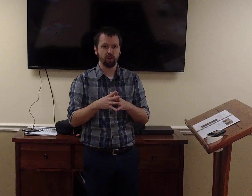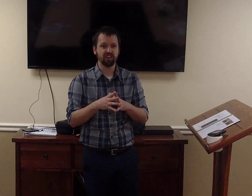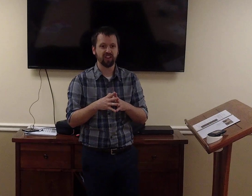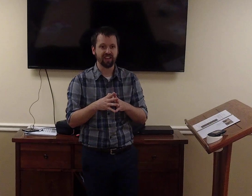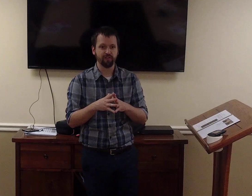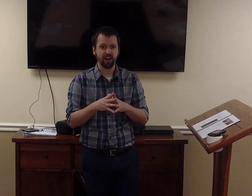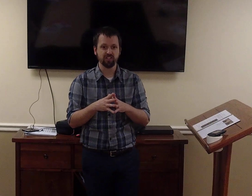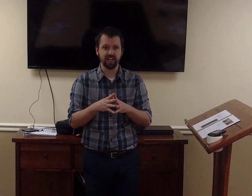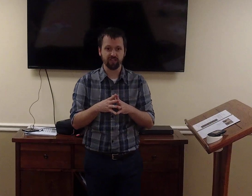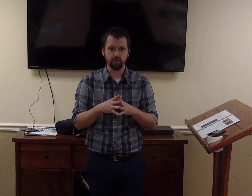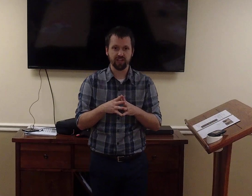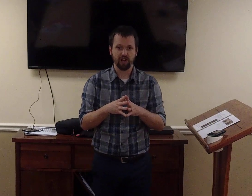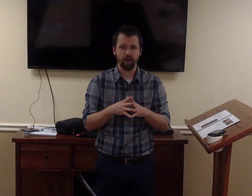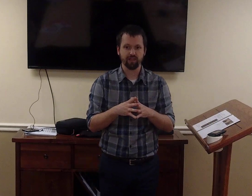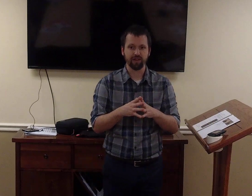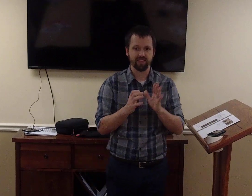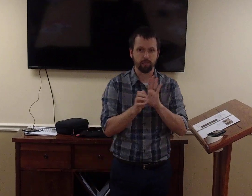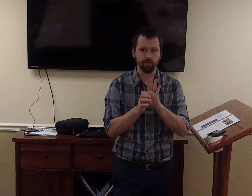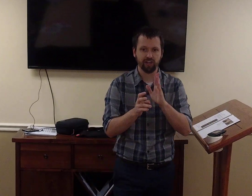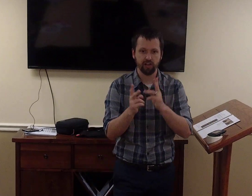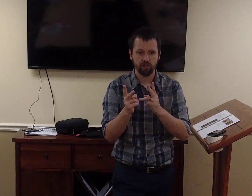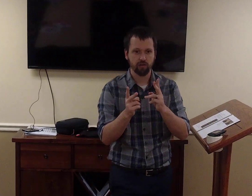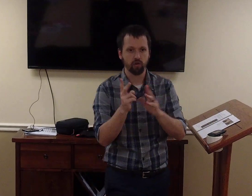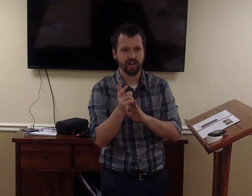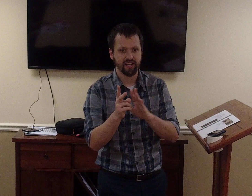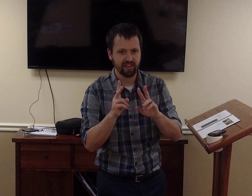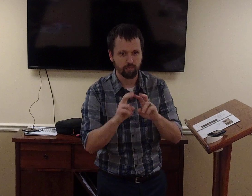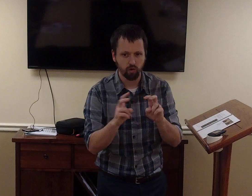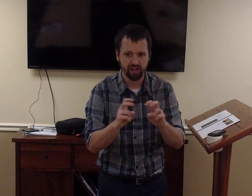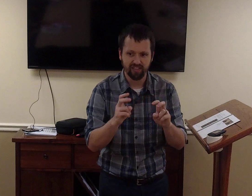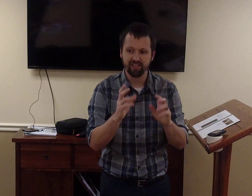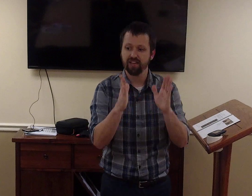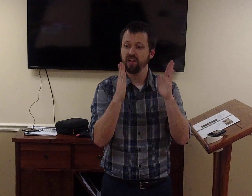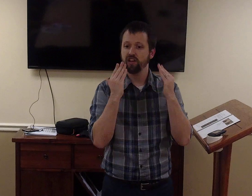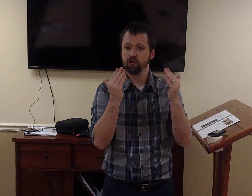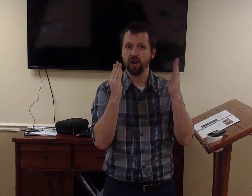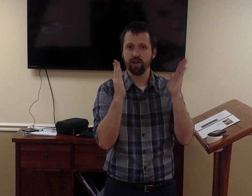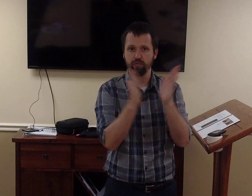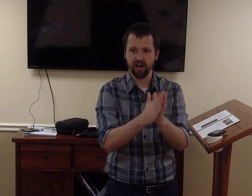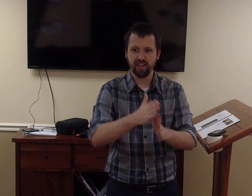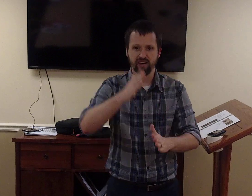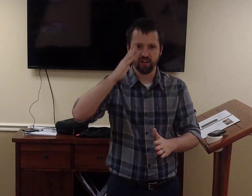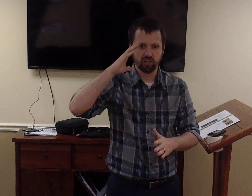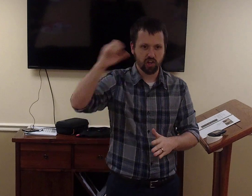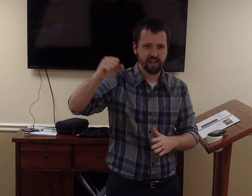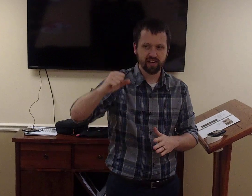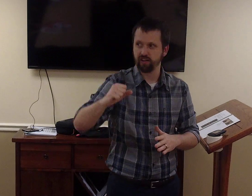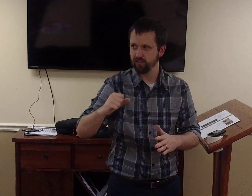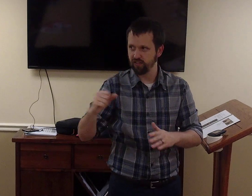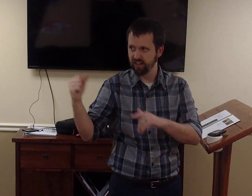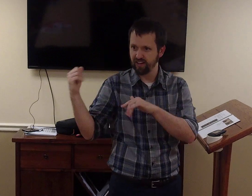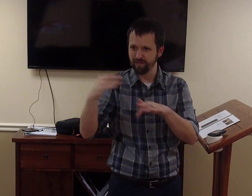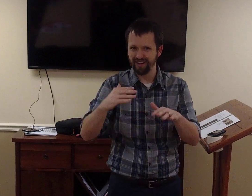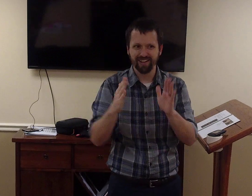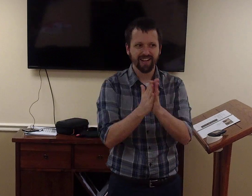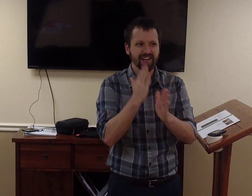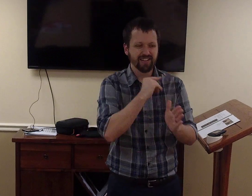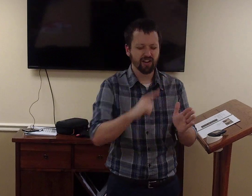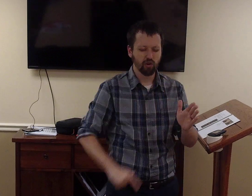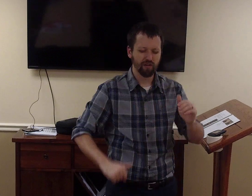into classifiers next week. I'll have some example videos and we'll kind of dig more into this. Let's go ahead and pray and then I'll get you all out of here so they can come in. Dear Lord